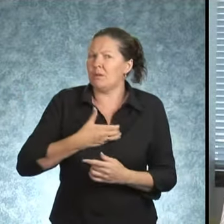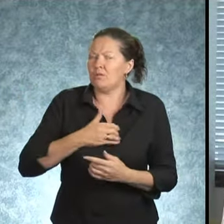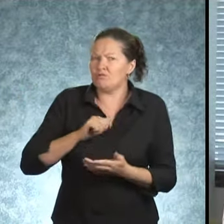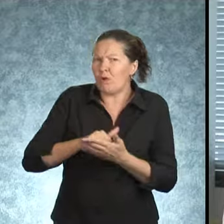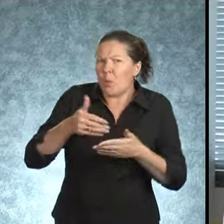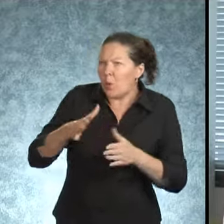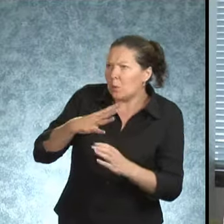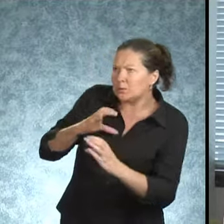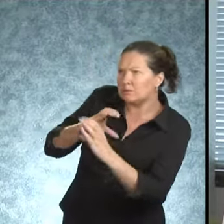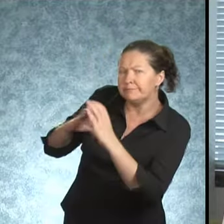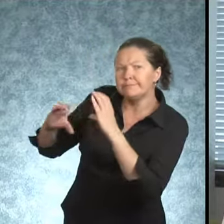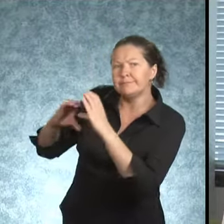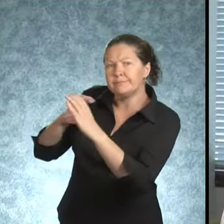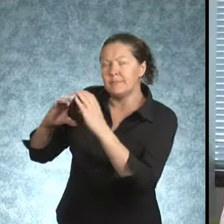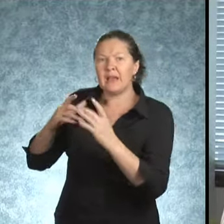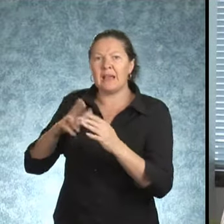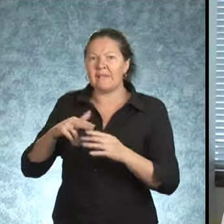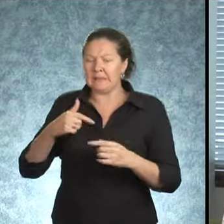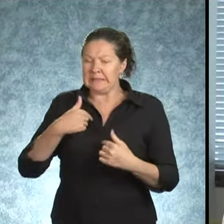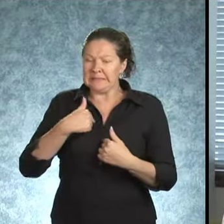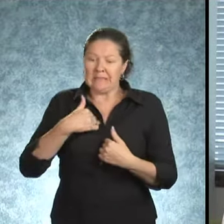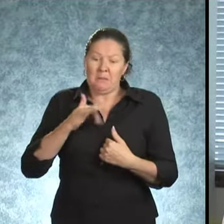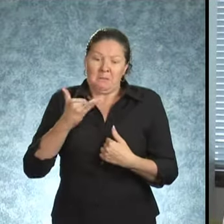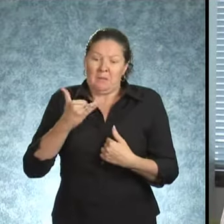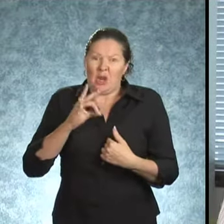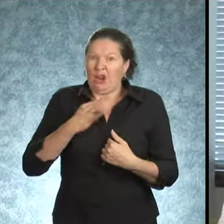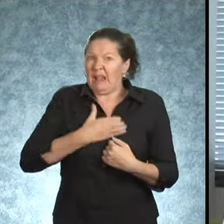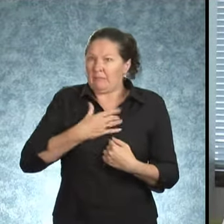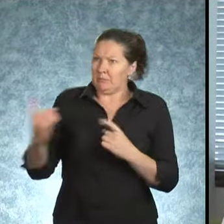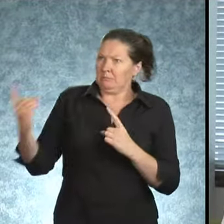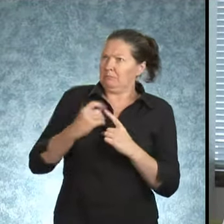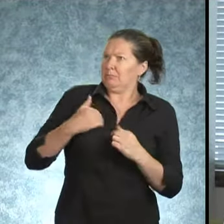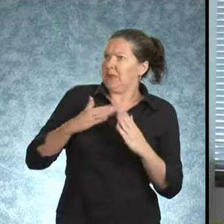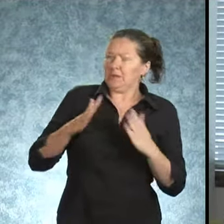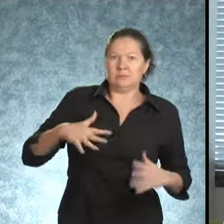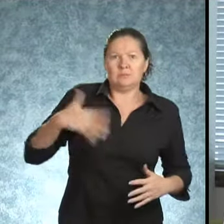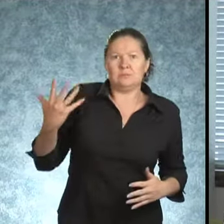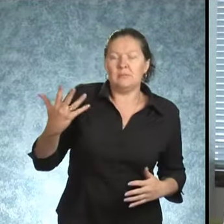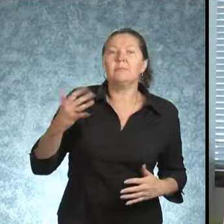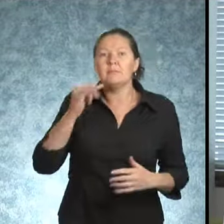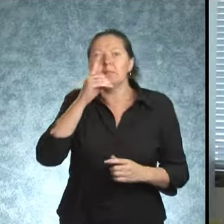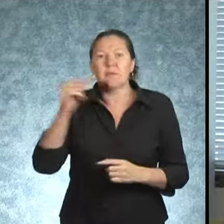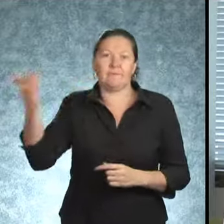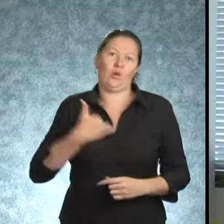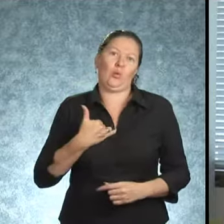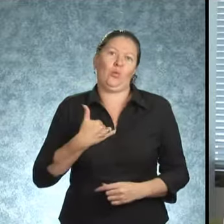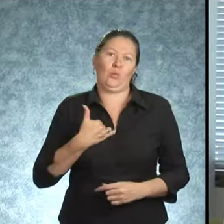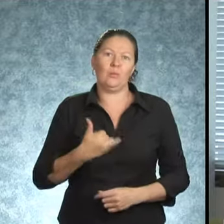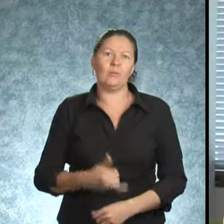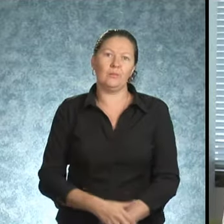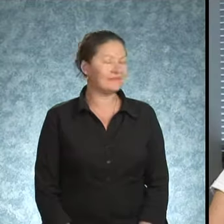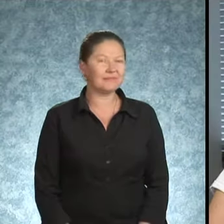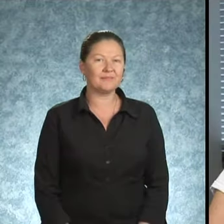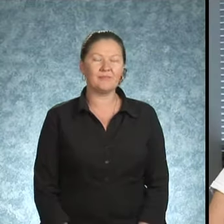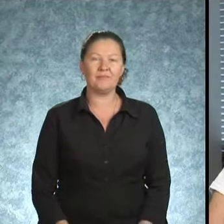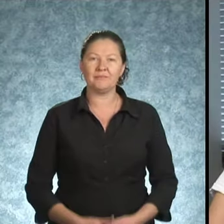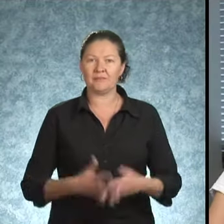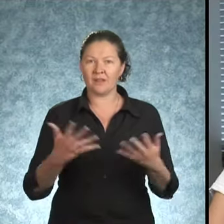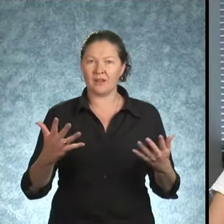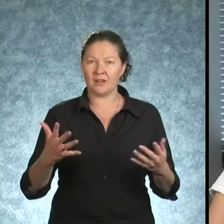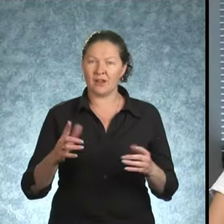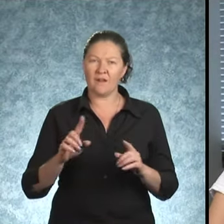going to communicate with them. And if you're not someone who's comfortable with people coming over, then a phone call might be the better way to go. Well, the